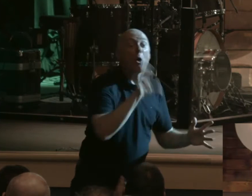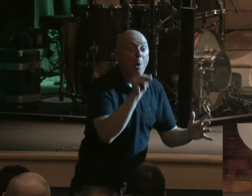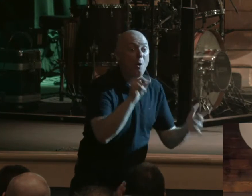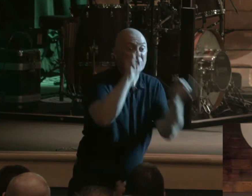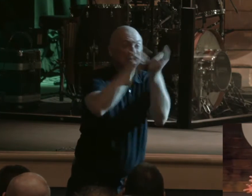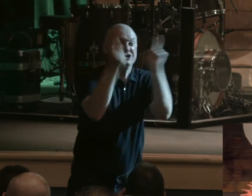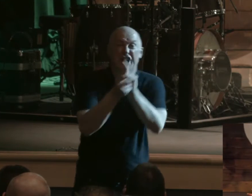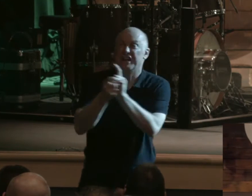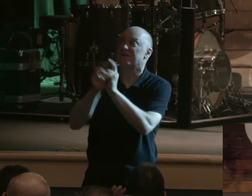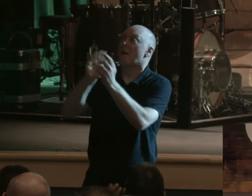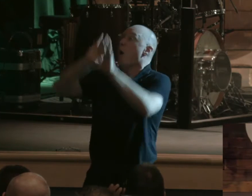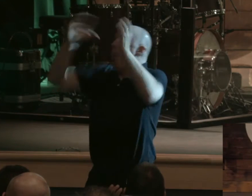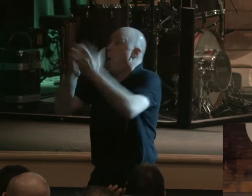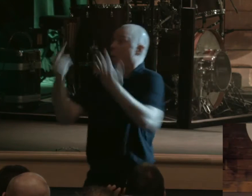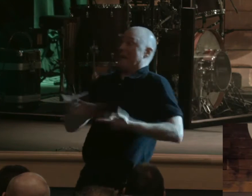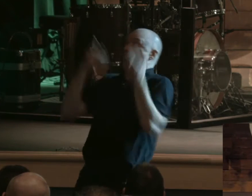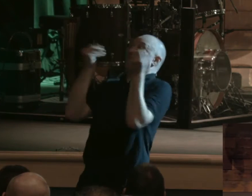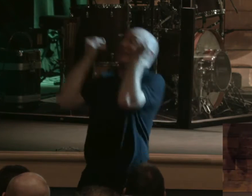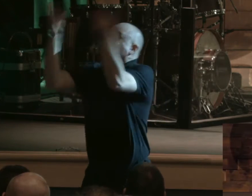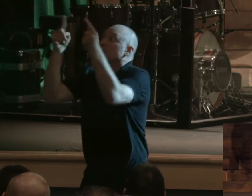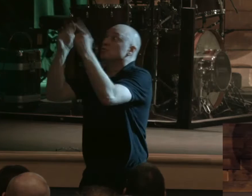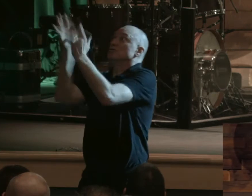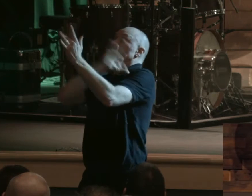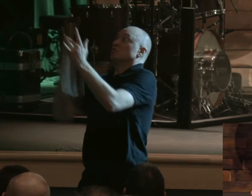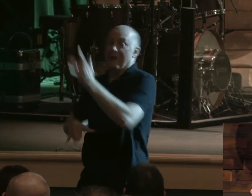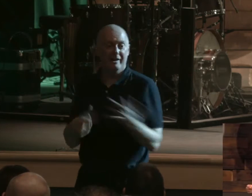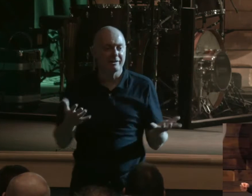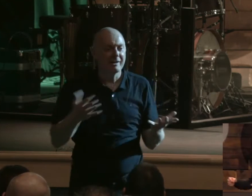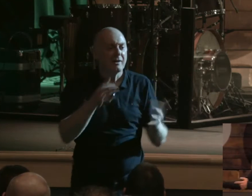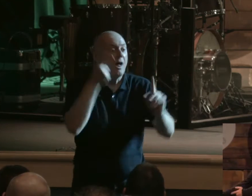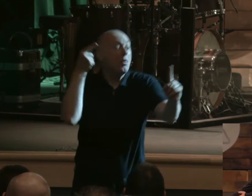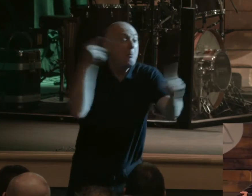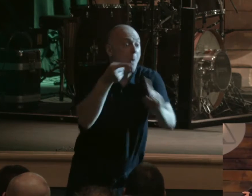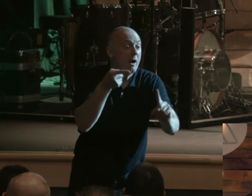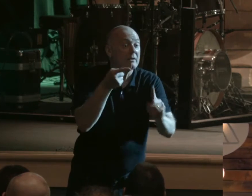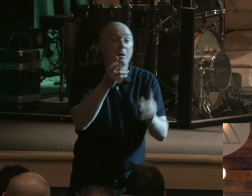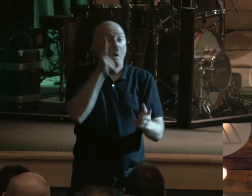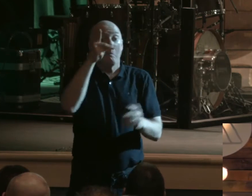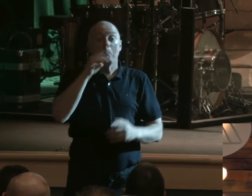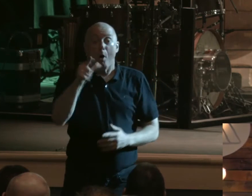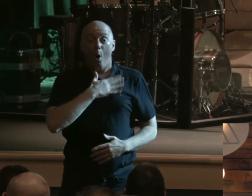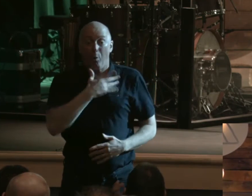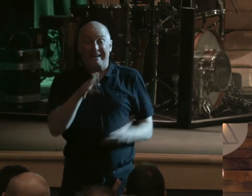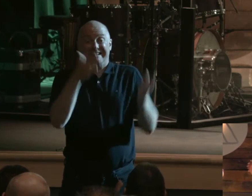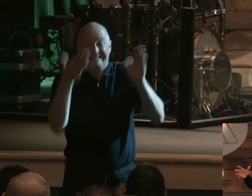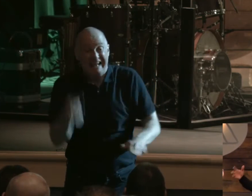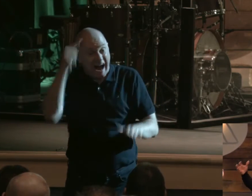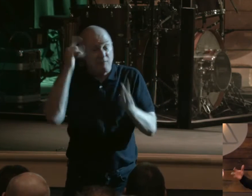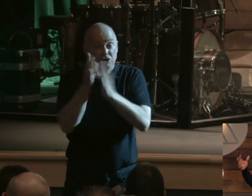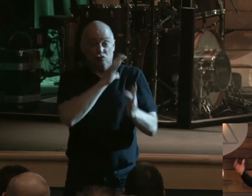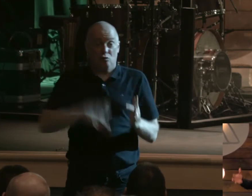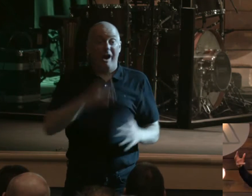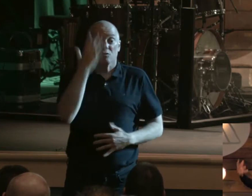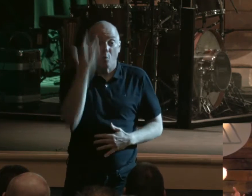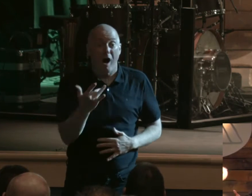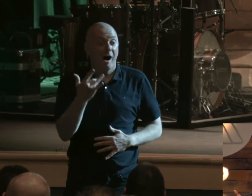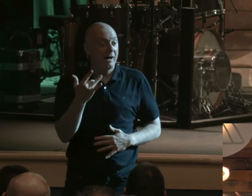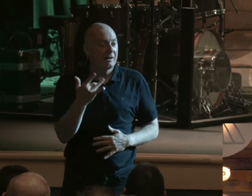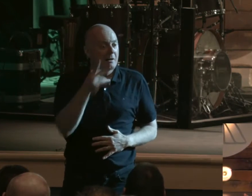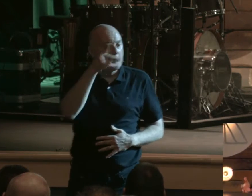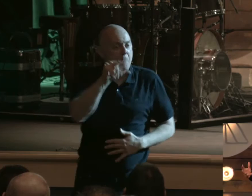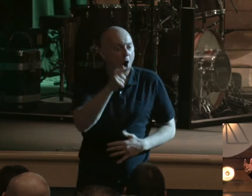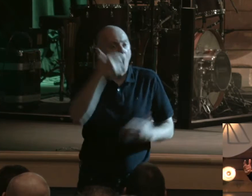now gives his whole life for the cause of Jesus Christ. Christ, to the point he will die for Jesus Christ, because he has been made